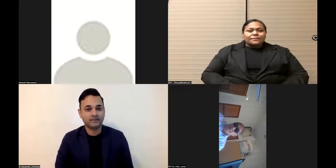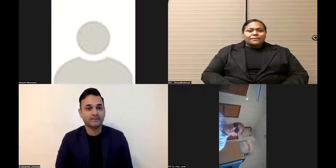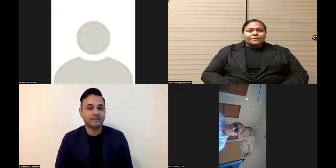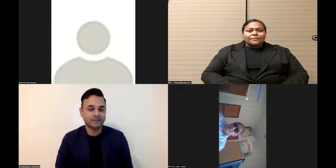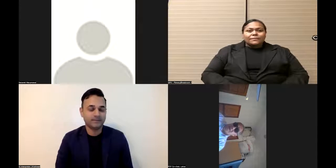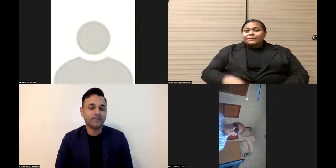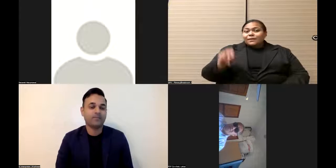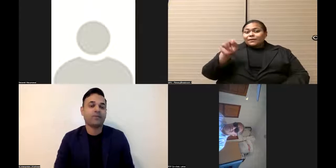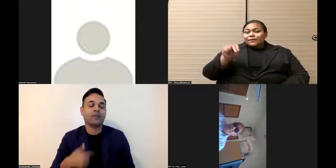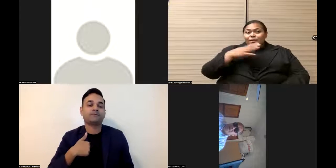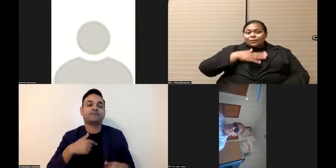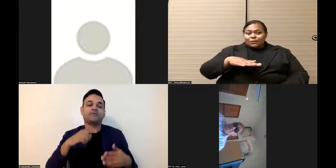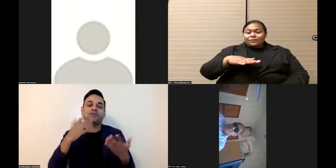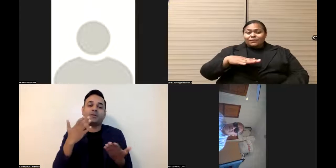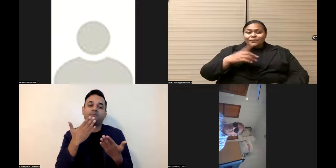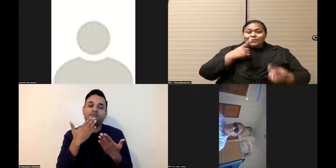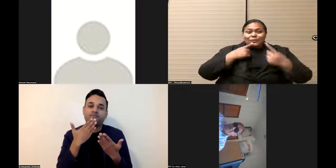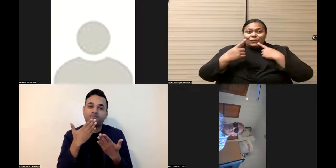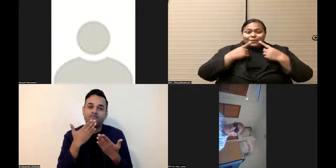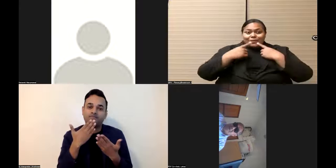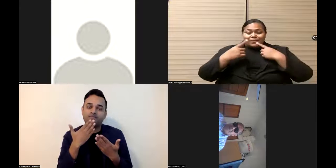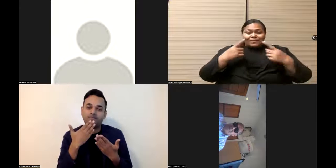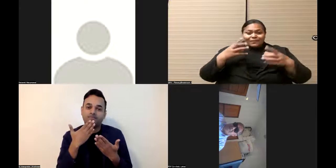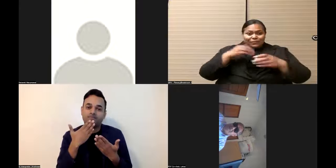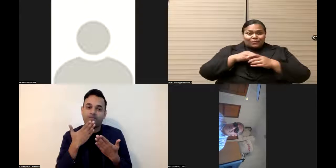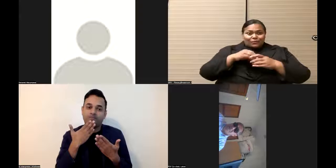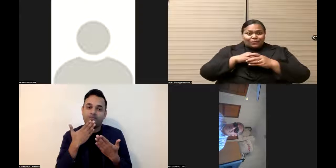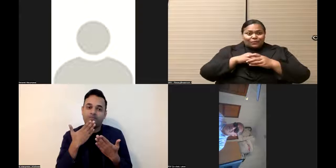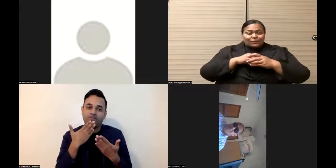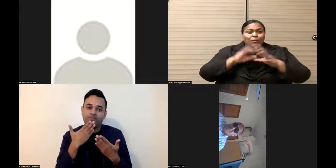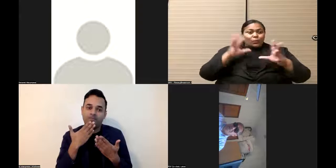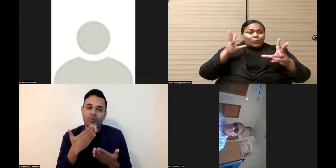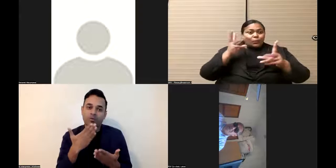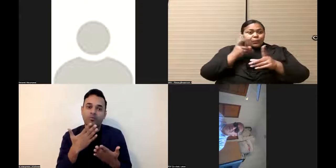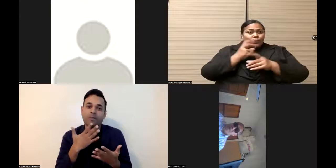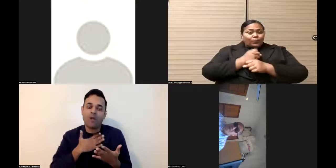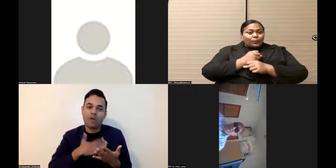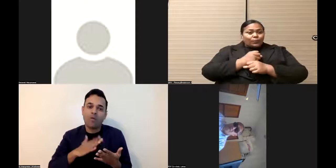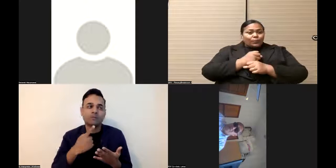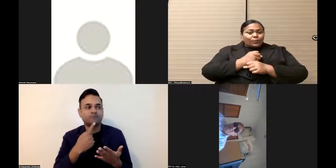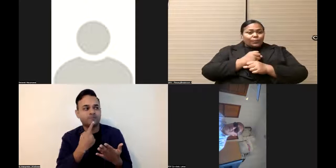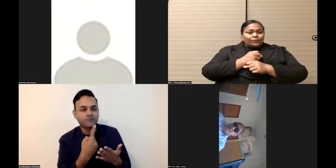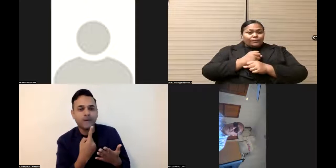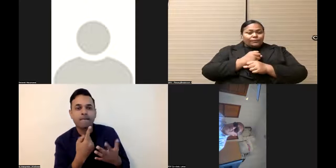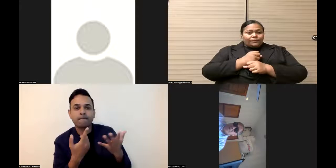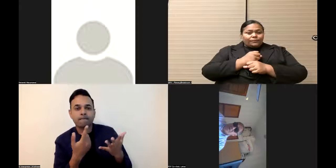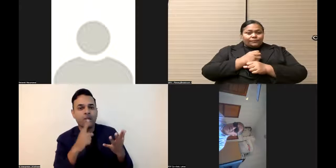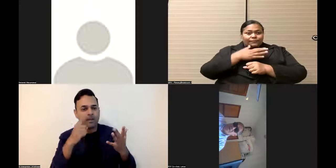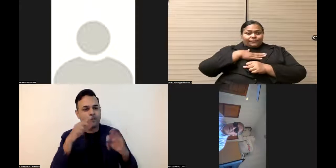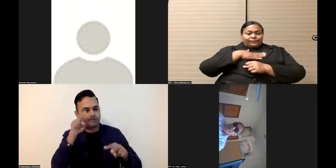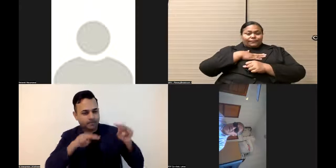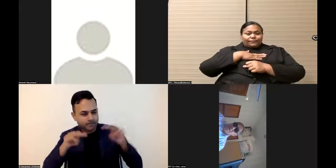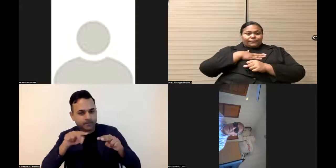that from my perspective as a co-chair of the Pacific Disability Forum, the